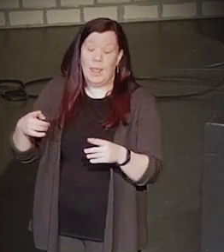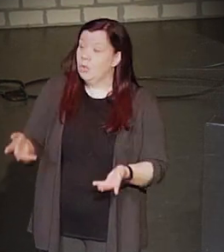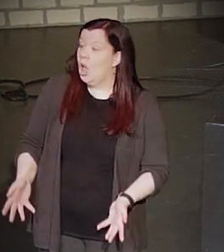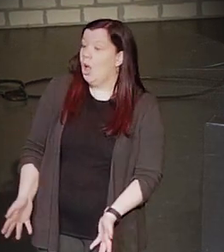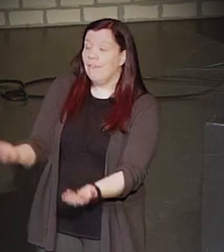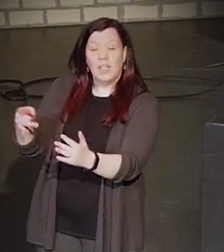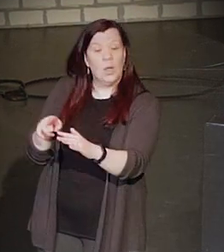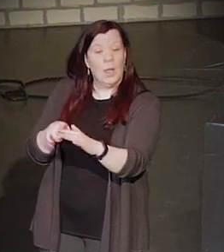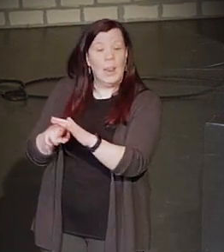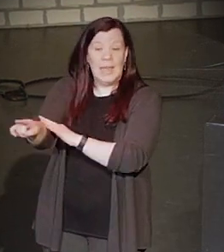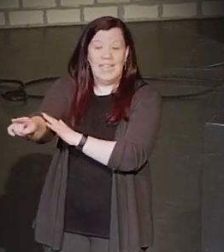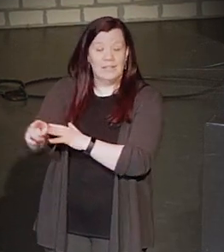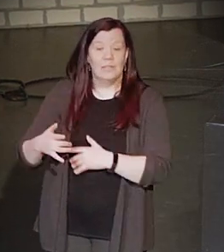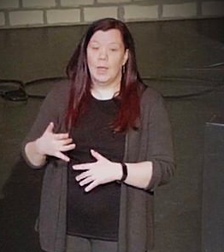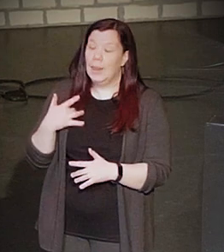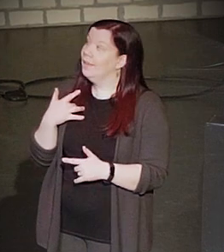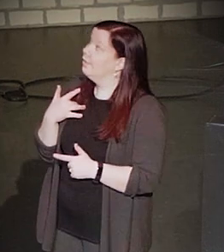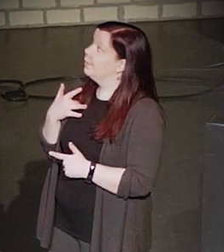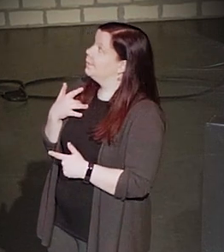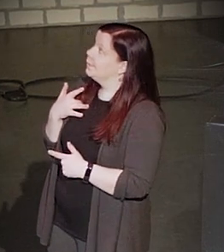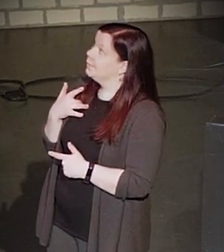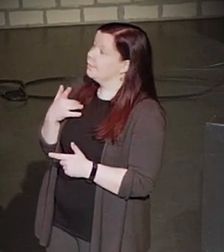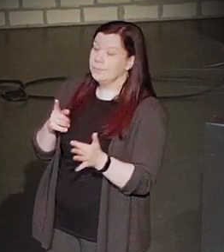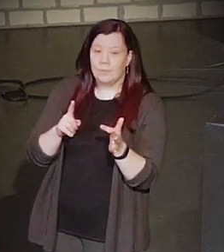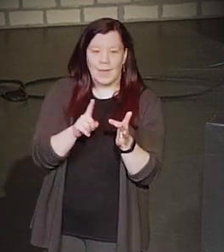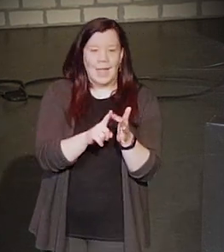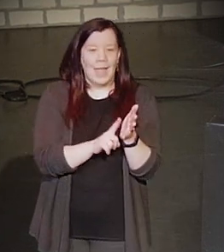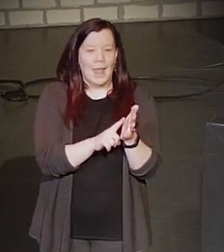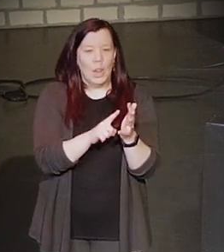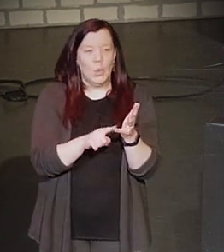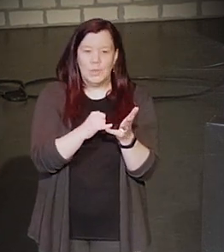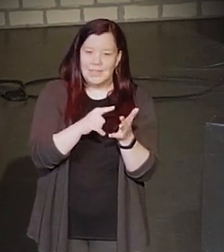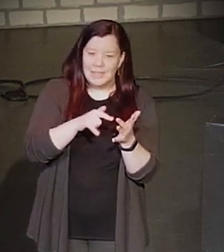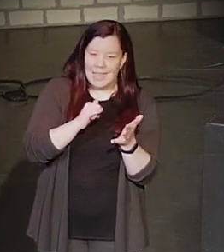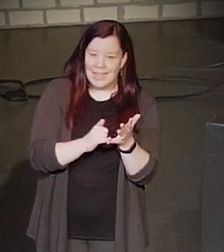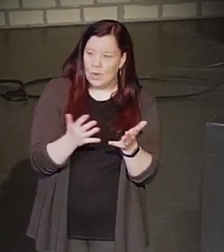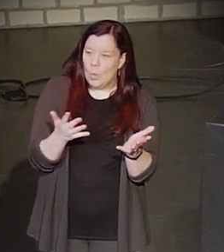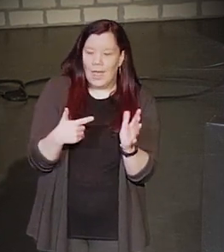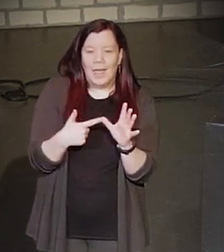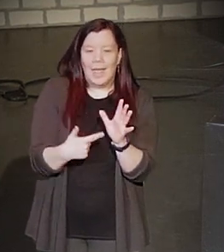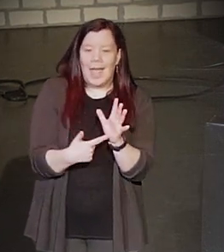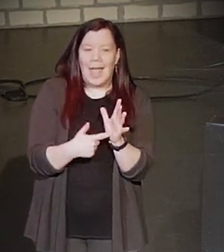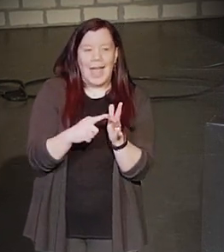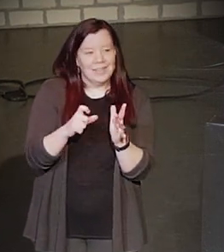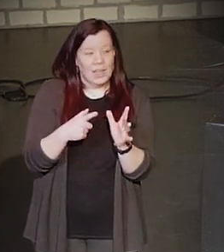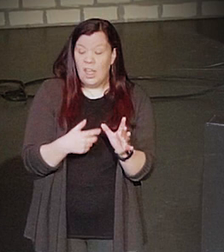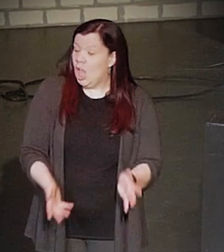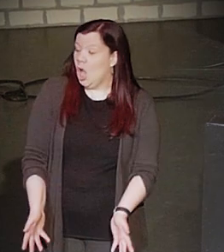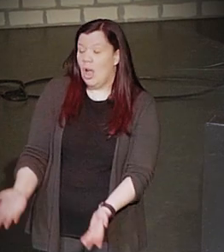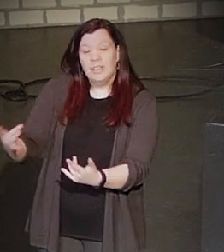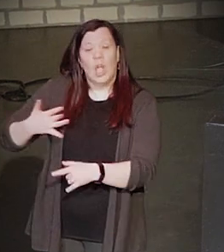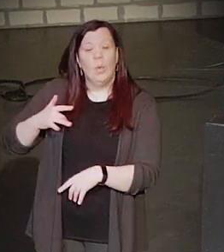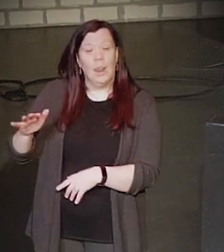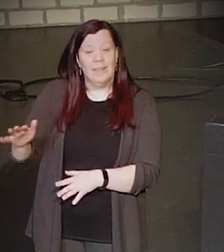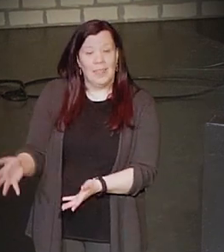town, go to Eleusis on the western boundaries of Attica, the territory of Attica, and they can live there, but